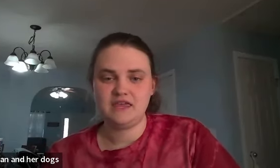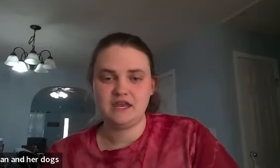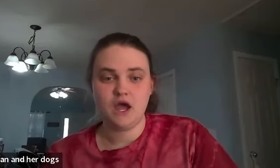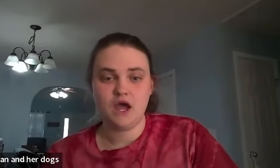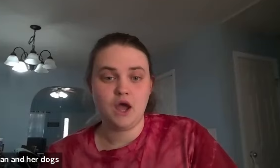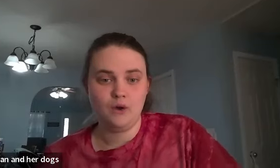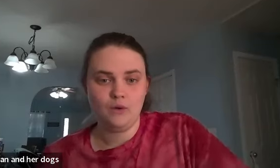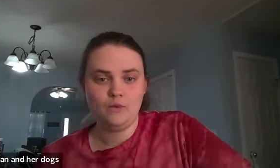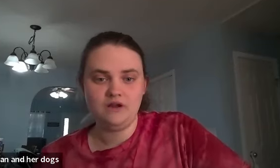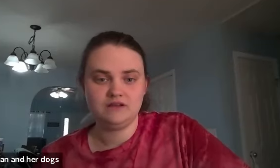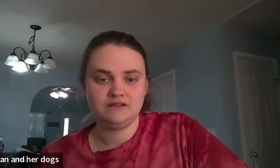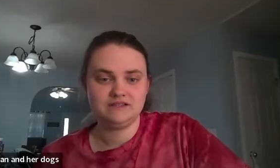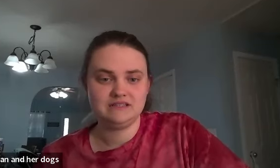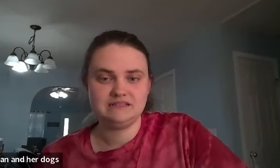Then O.